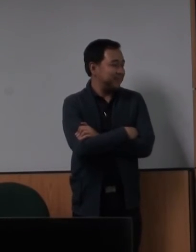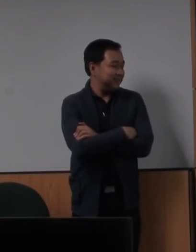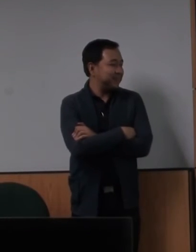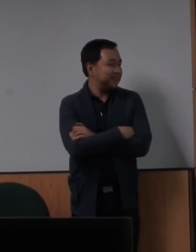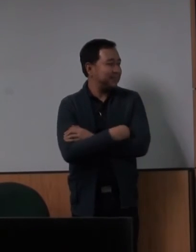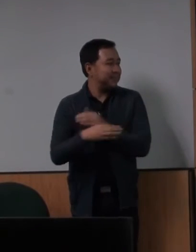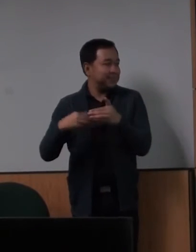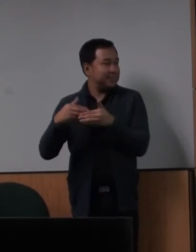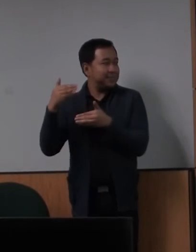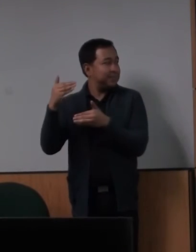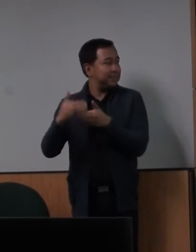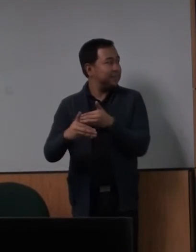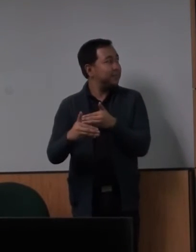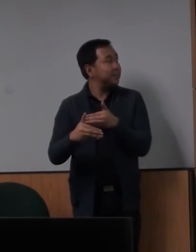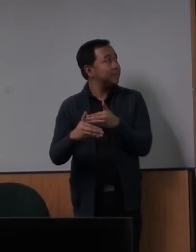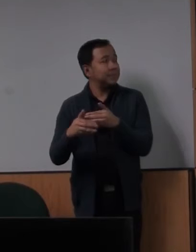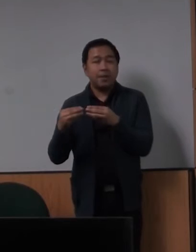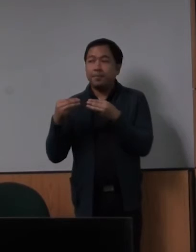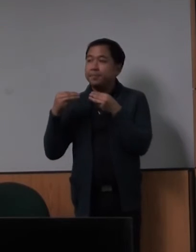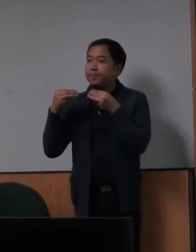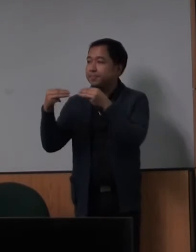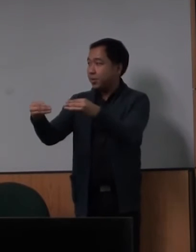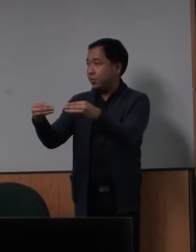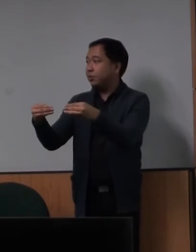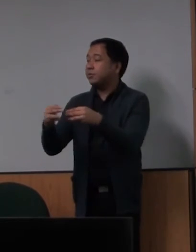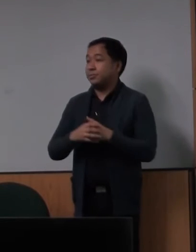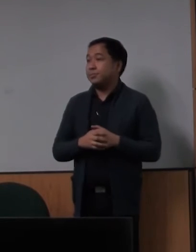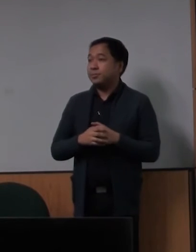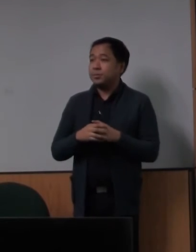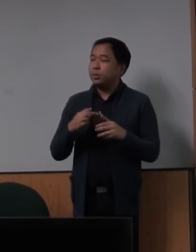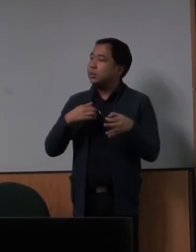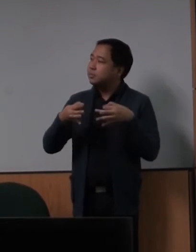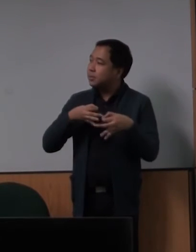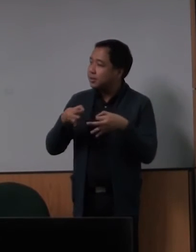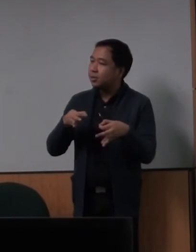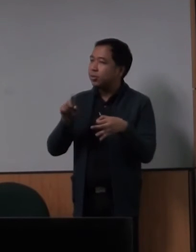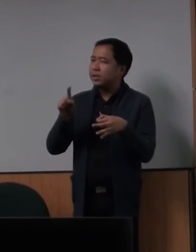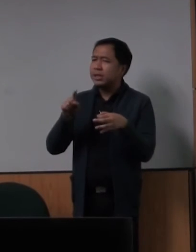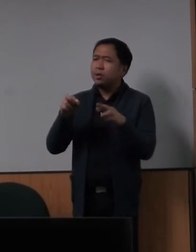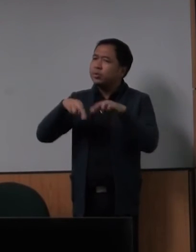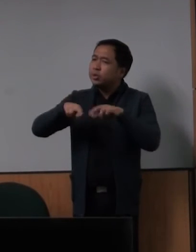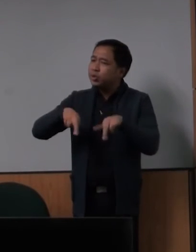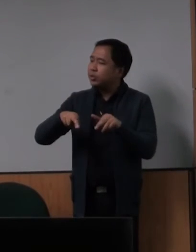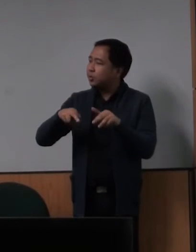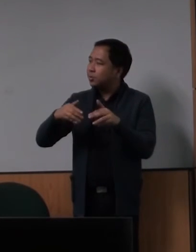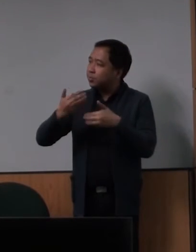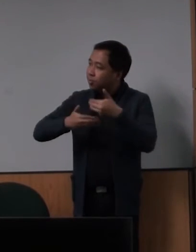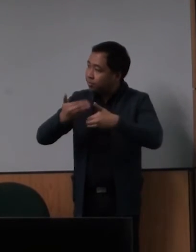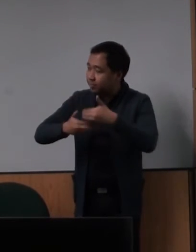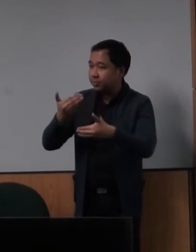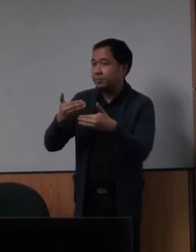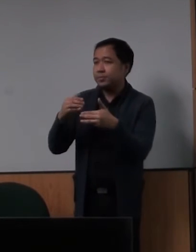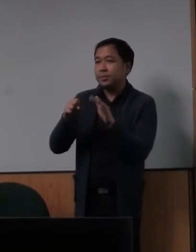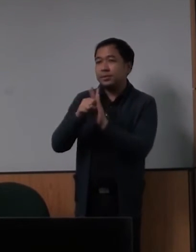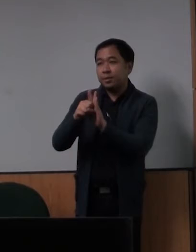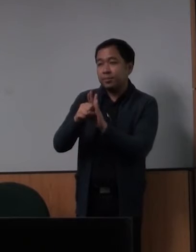And then next is methodology. So we'll discuss the research design, the sample,